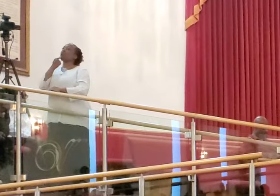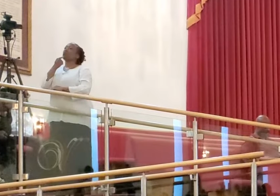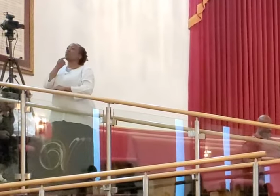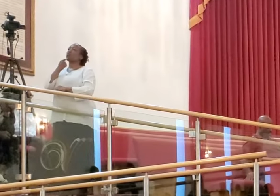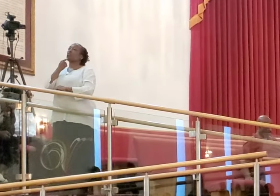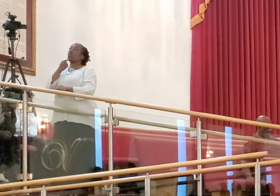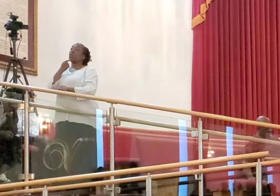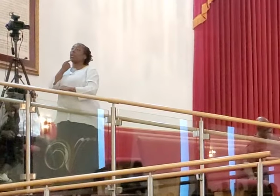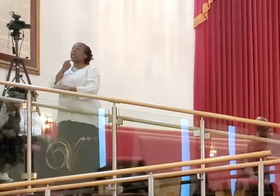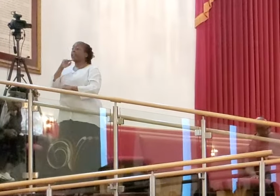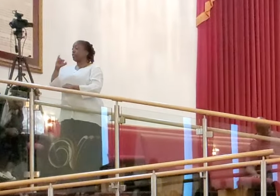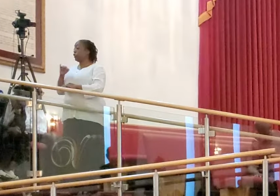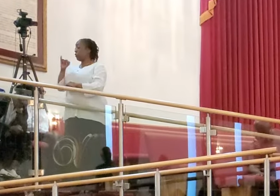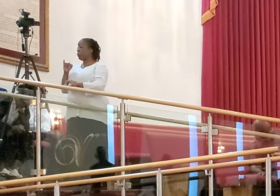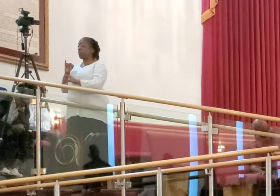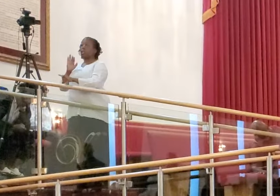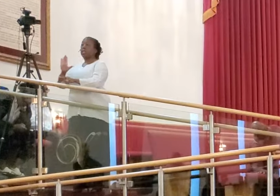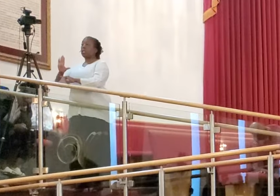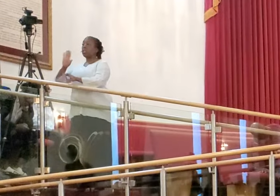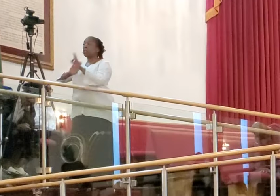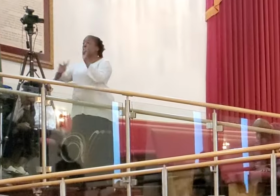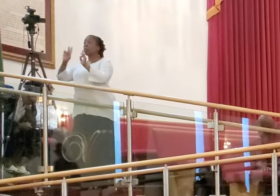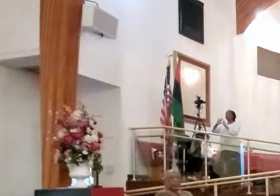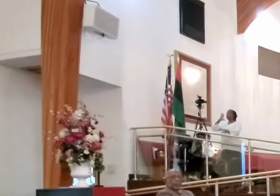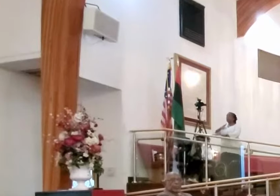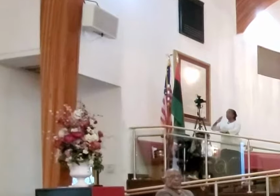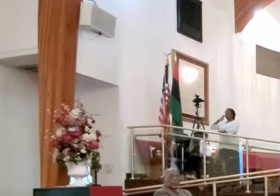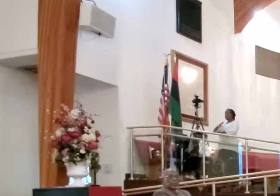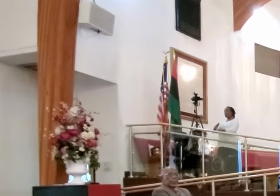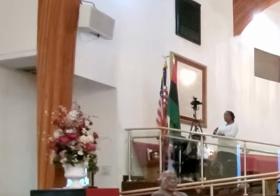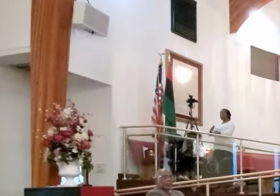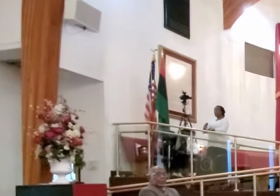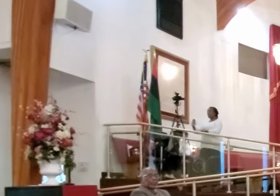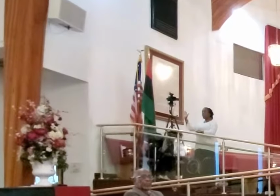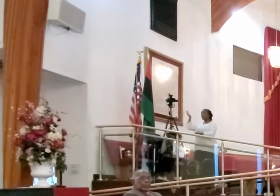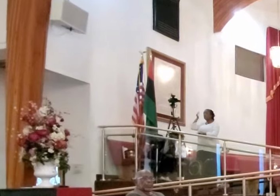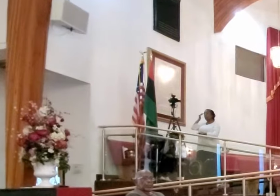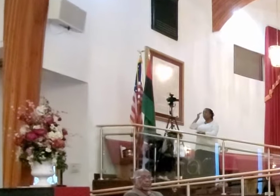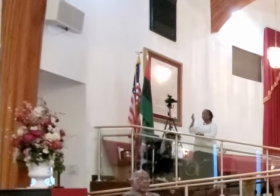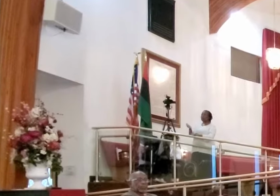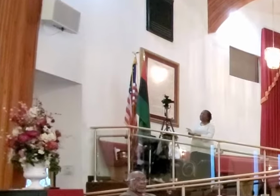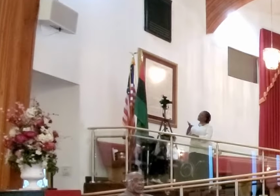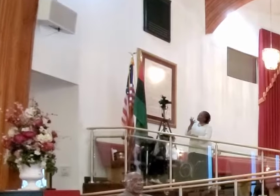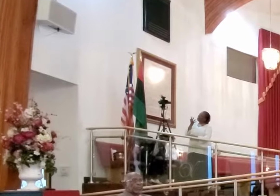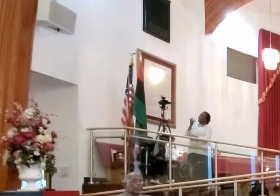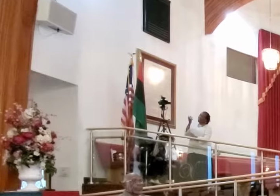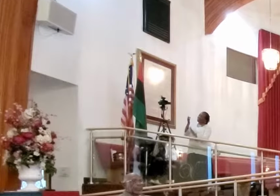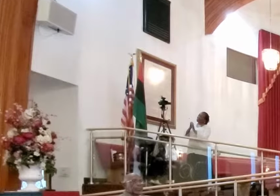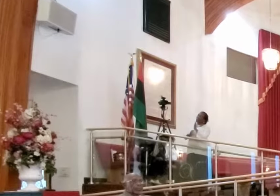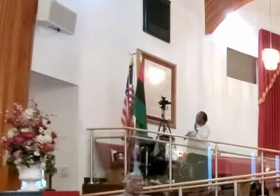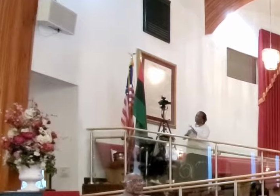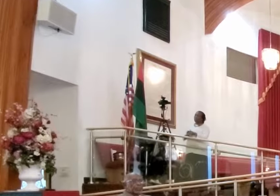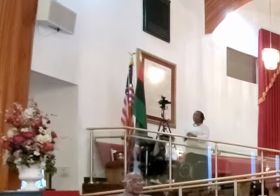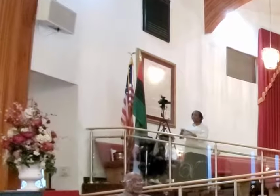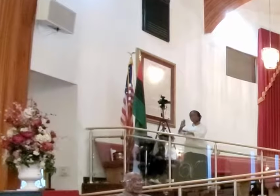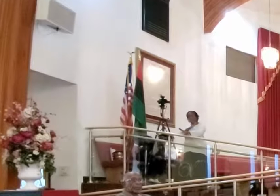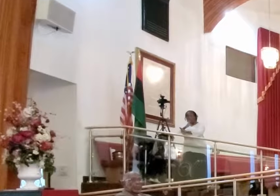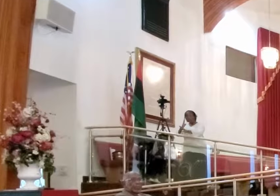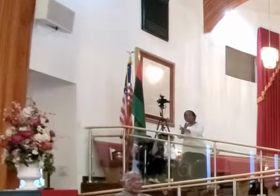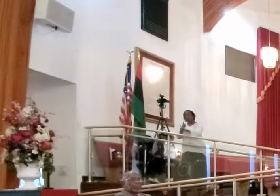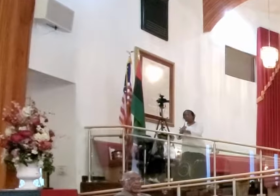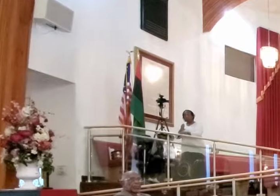that Jeremiah's people were facing. Now know that these five chapters are blues songs